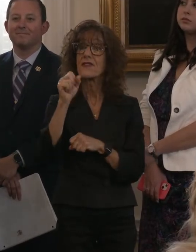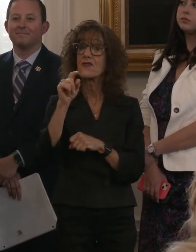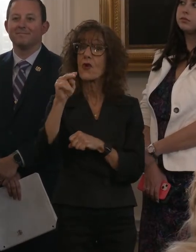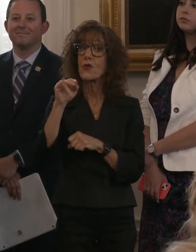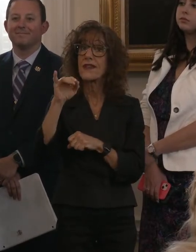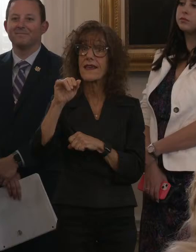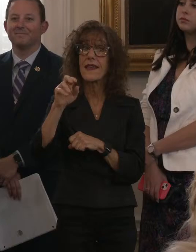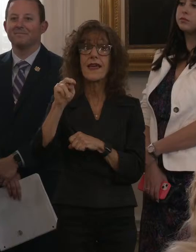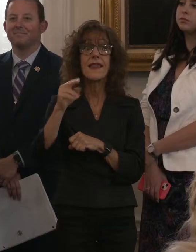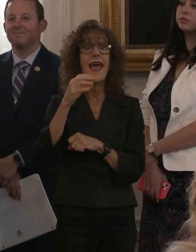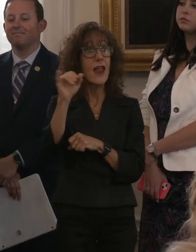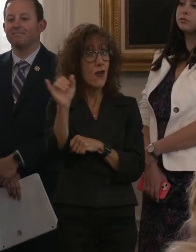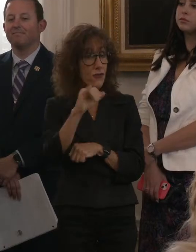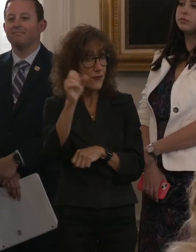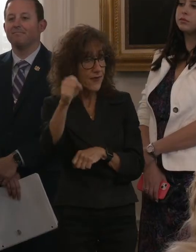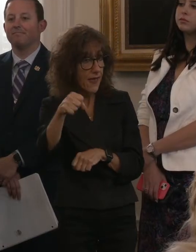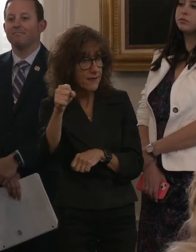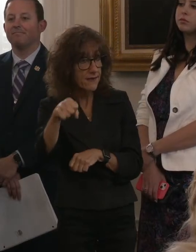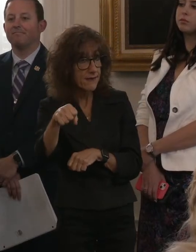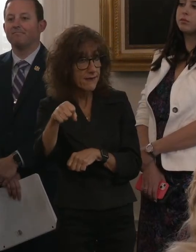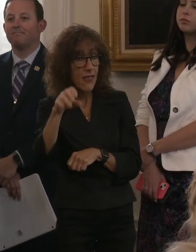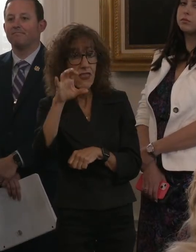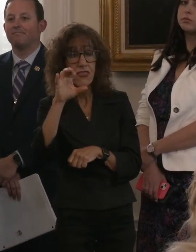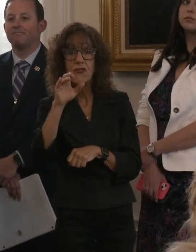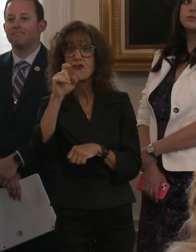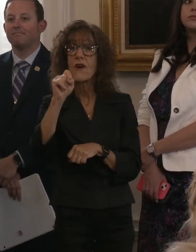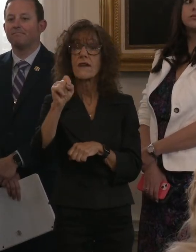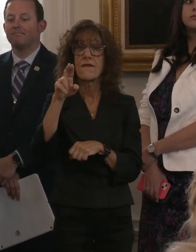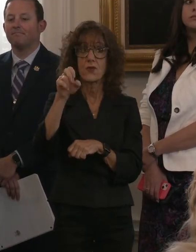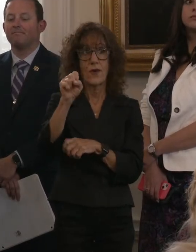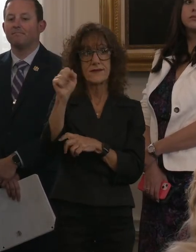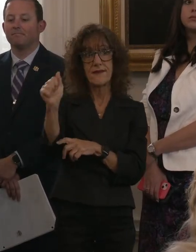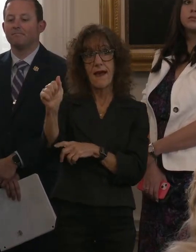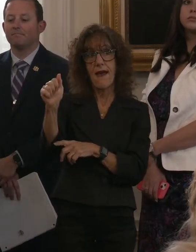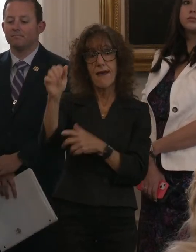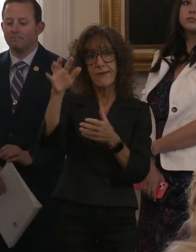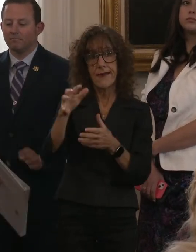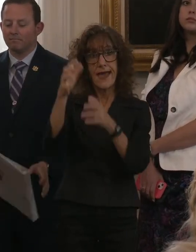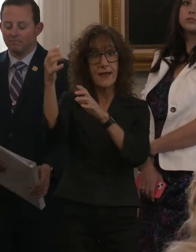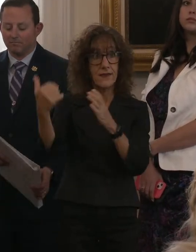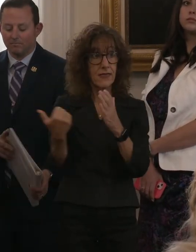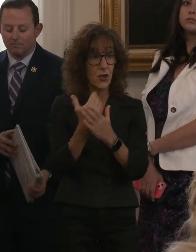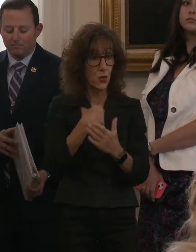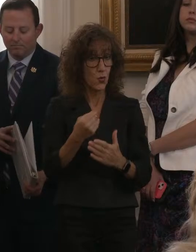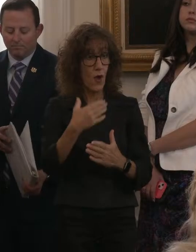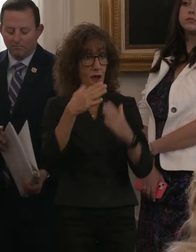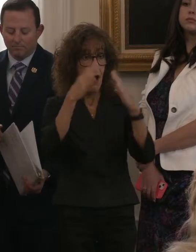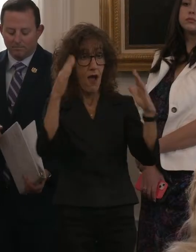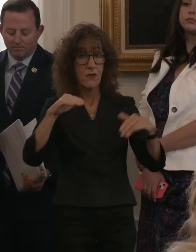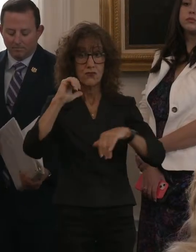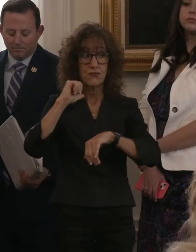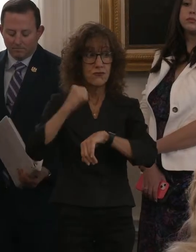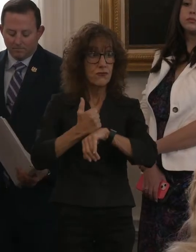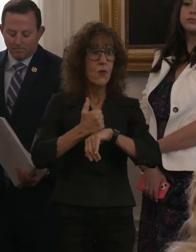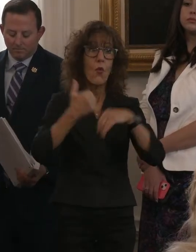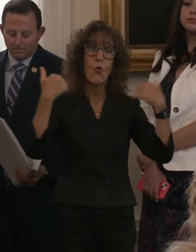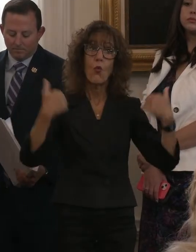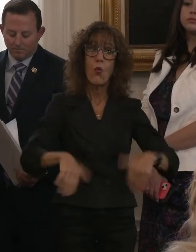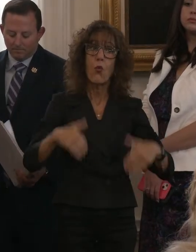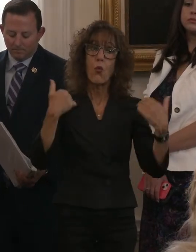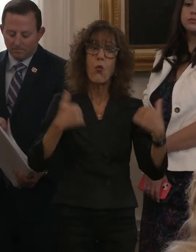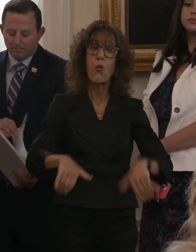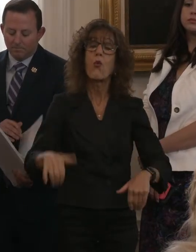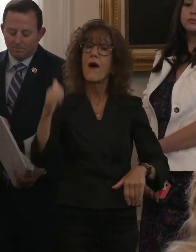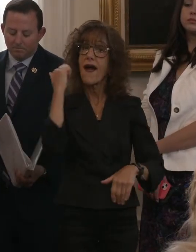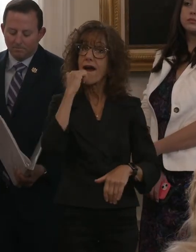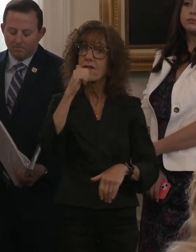the credit of the United States of America. That the chaos that this new White House has enacted has taken a daily toll on our